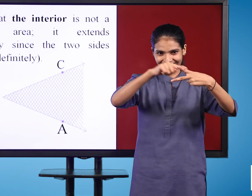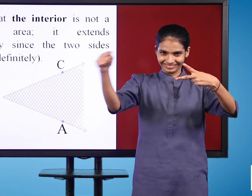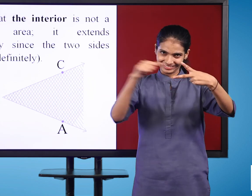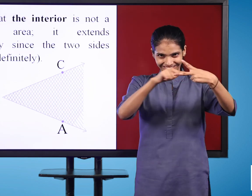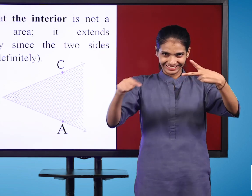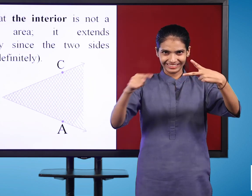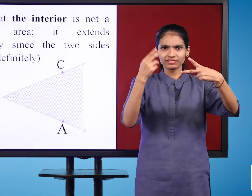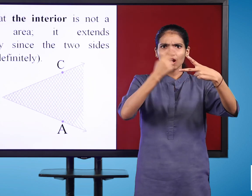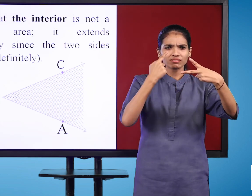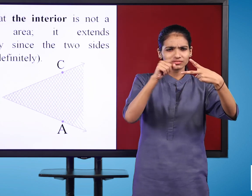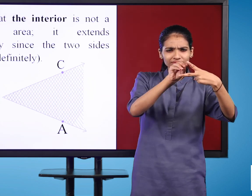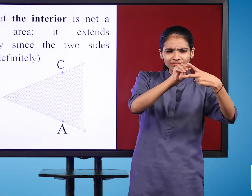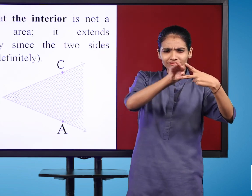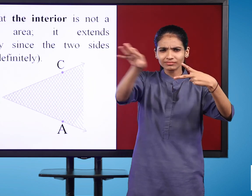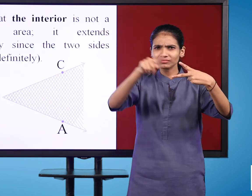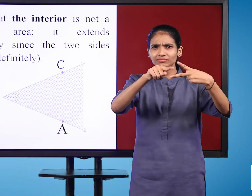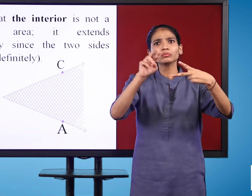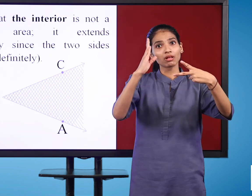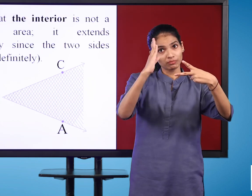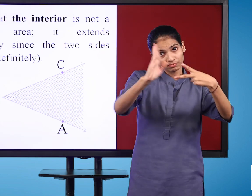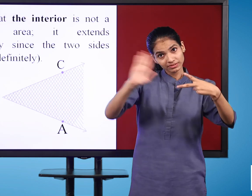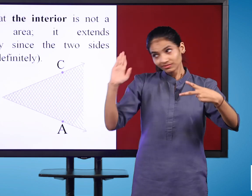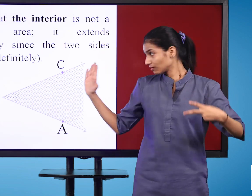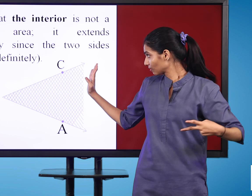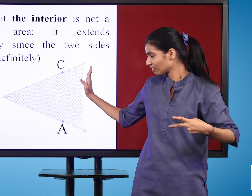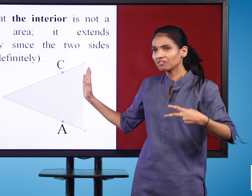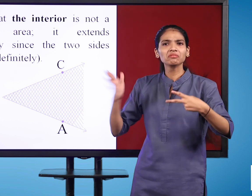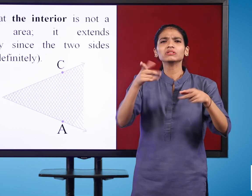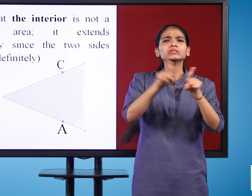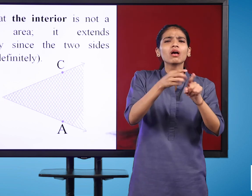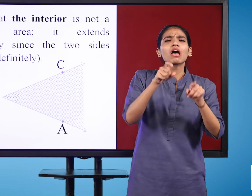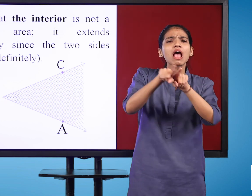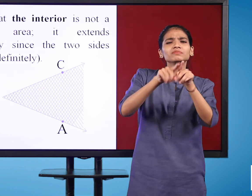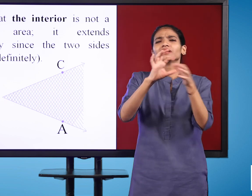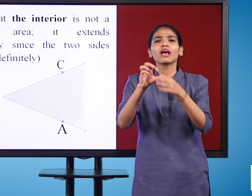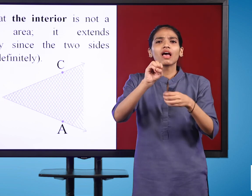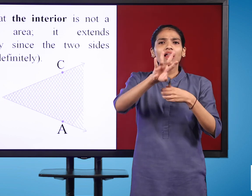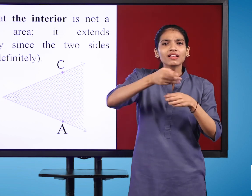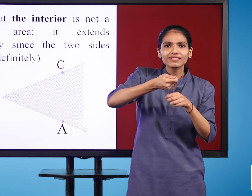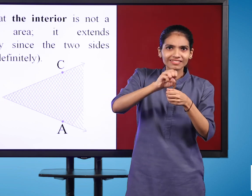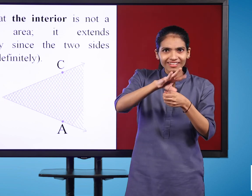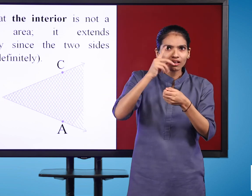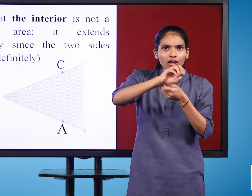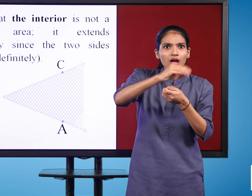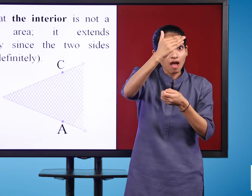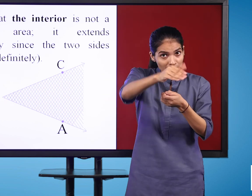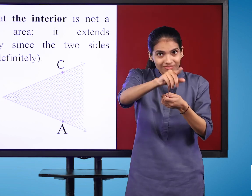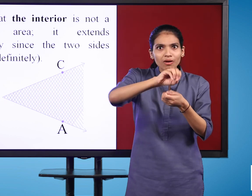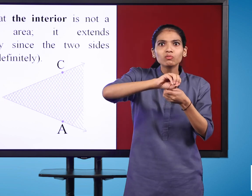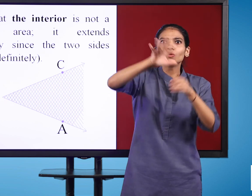Note that the interior is not a restricted area. It extends indefinitely, since the two